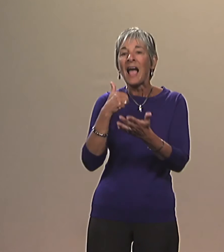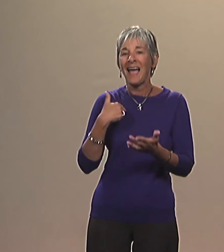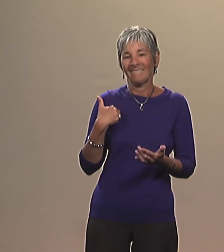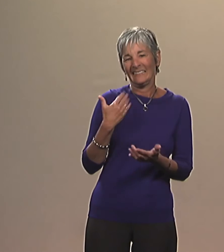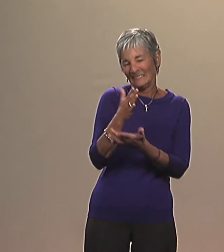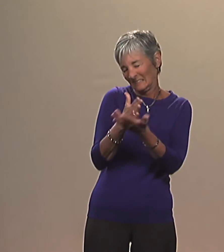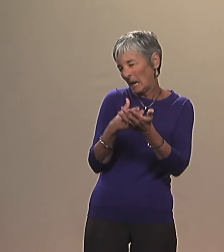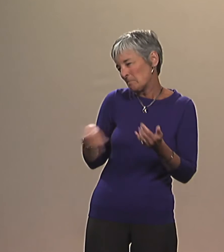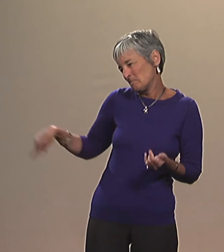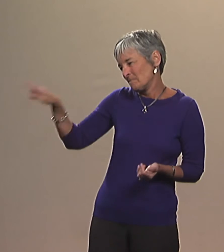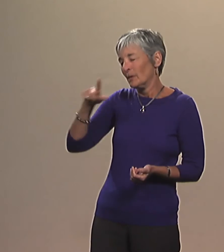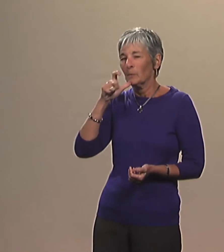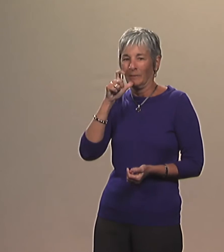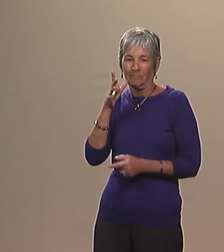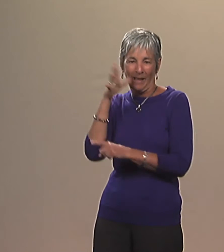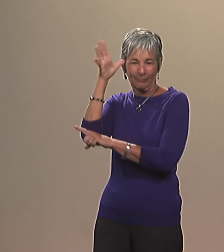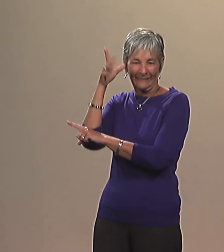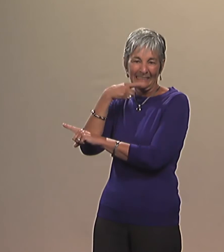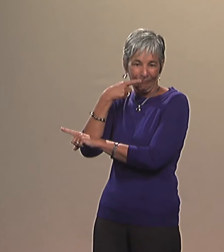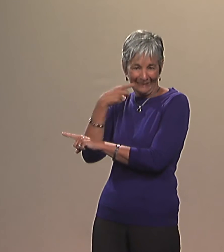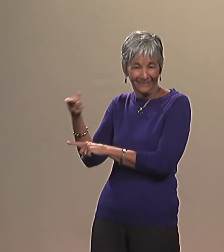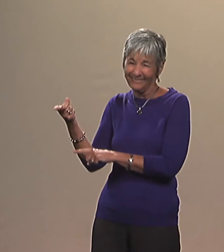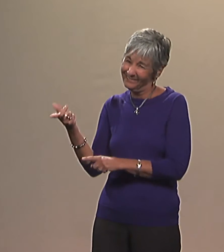had friends whose parents were hearing, and they did just fine.